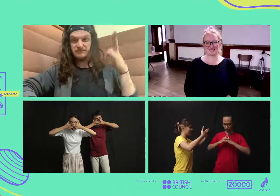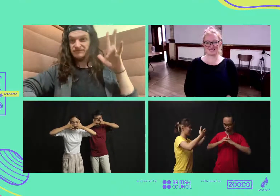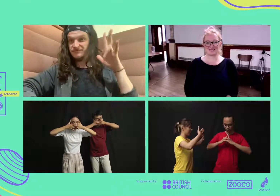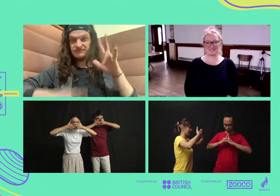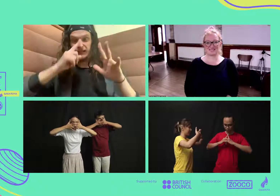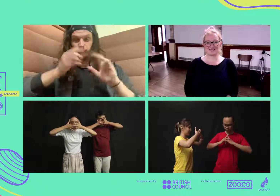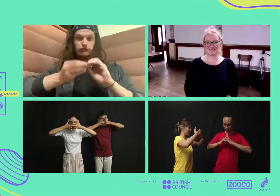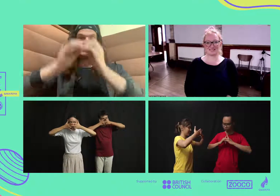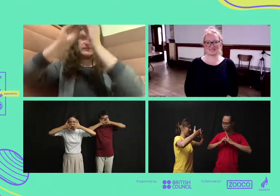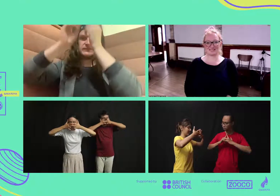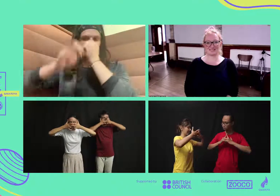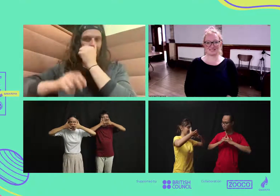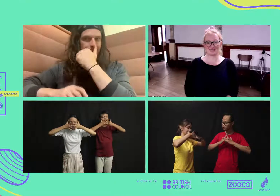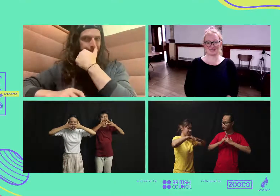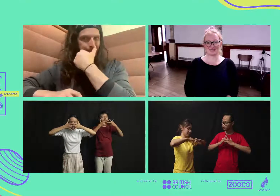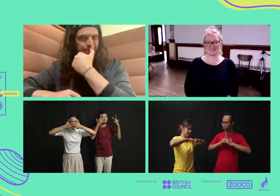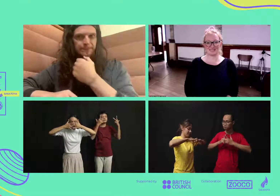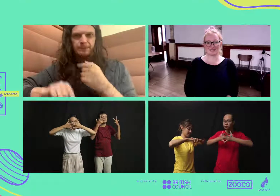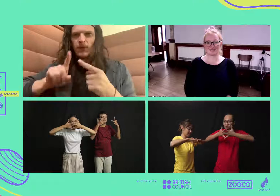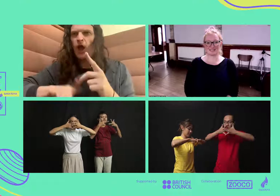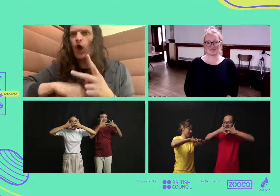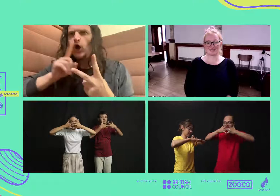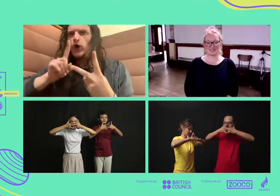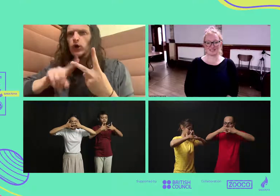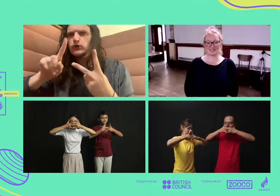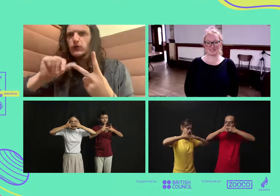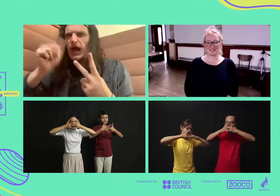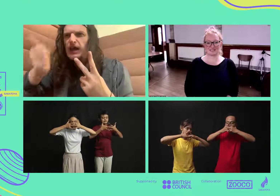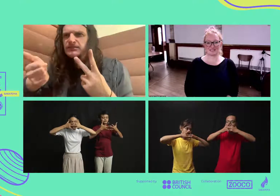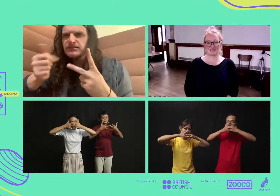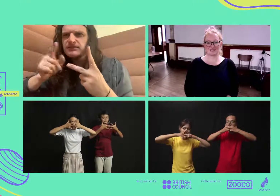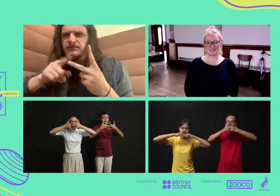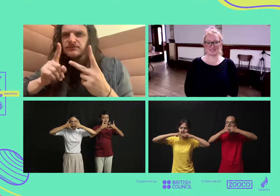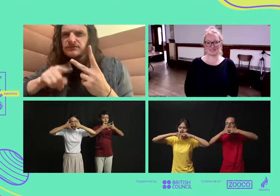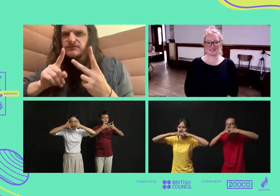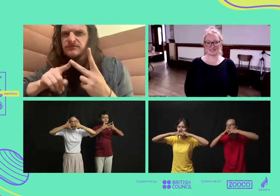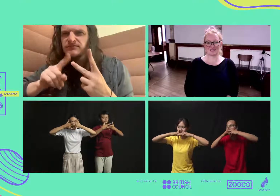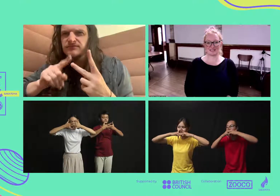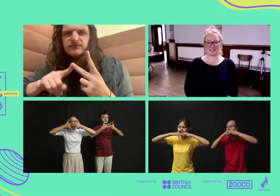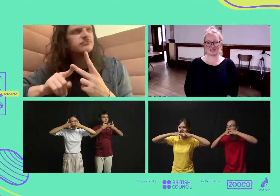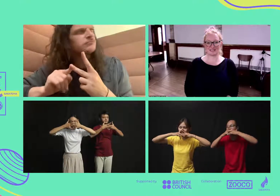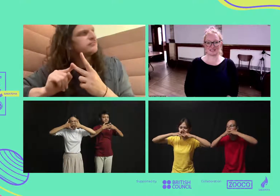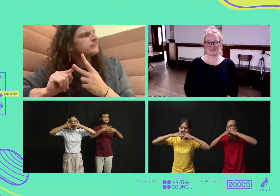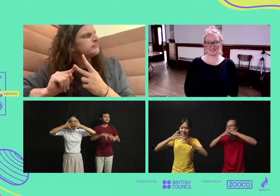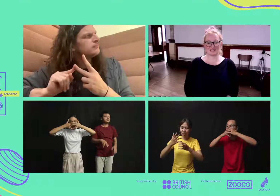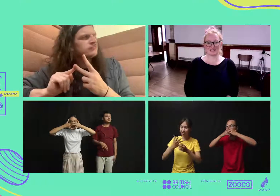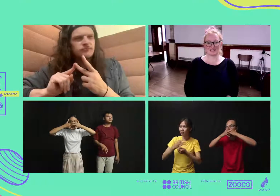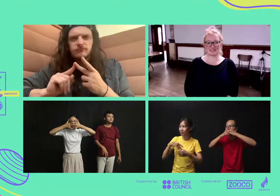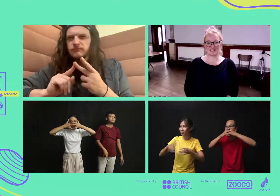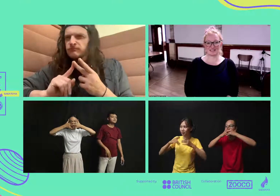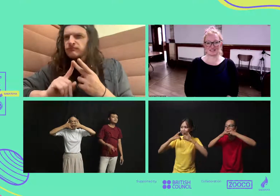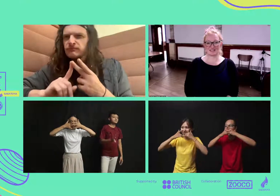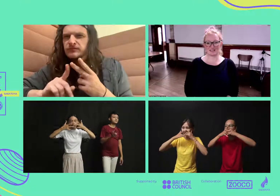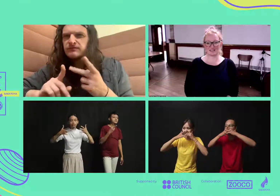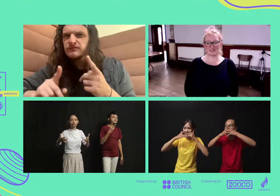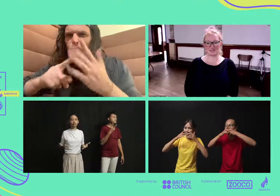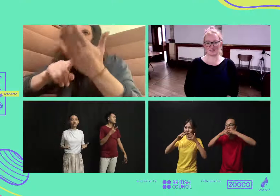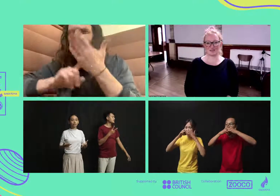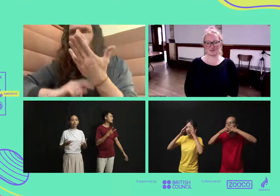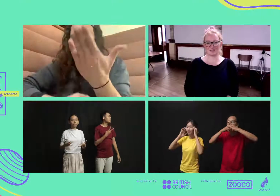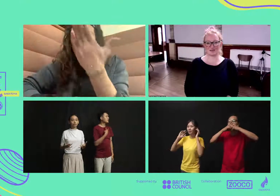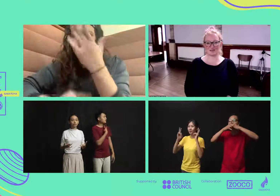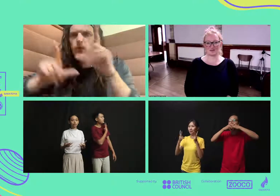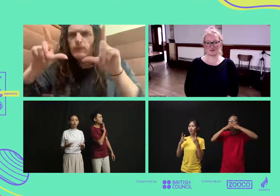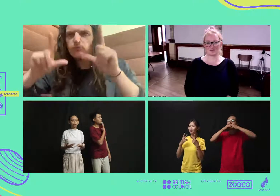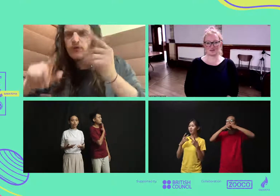Brilliant. So if you think just from this hand shape, you can create so many different things. The next person, I'm trying to think, what did